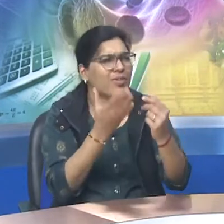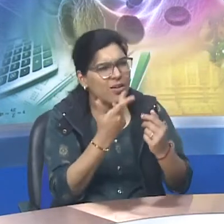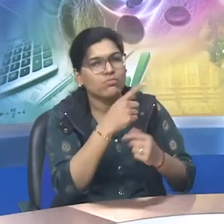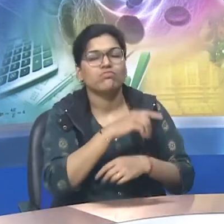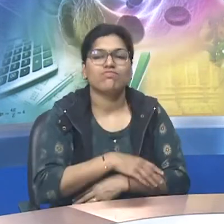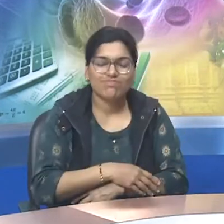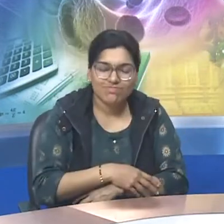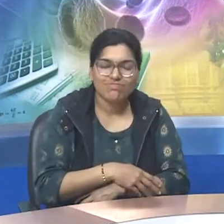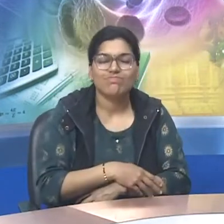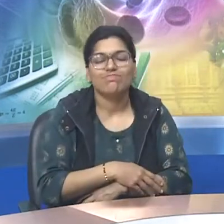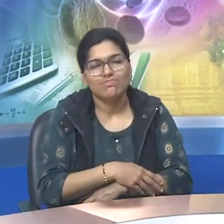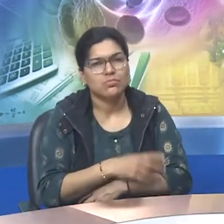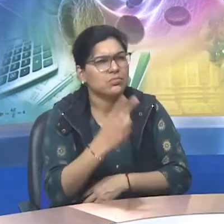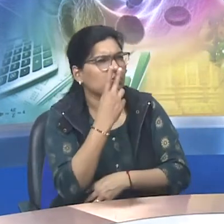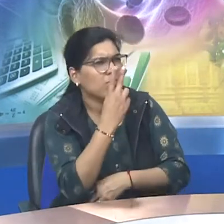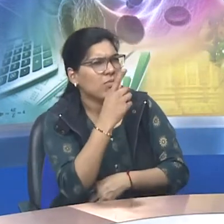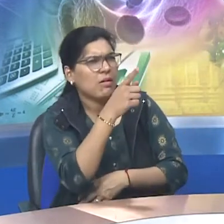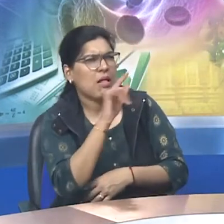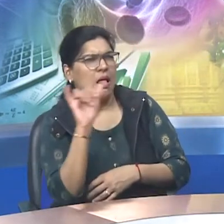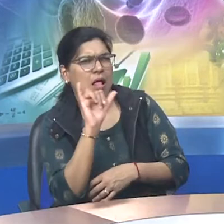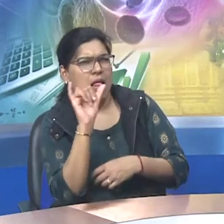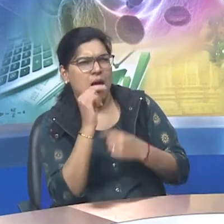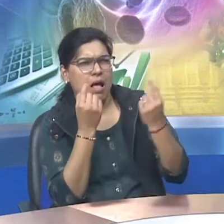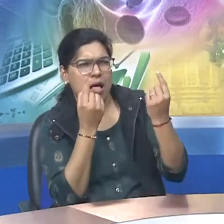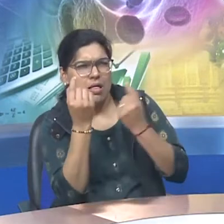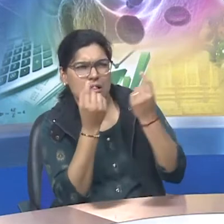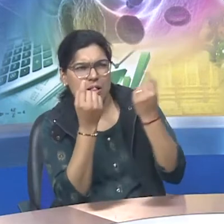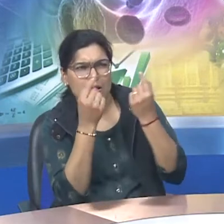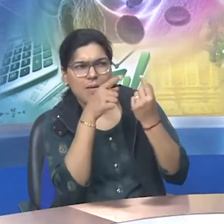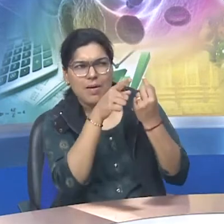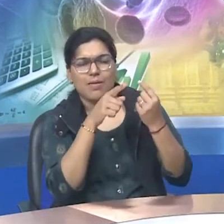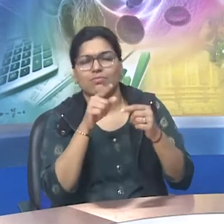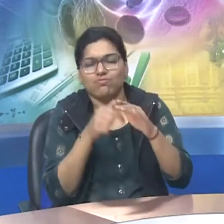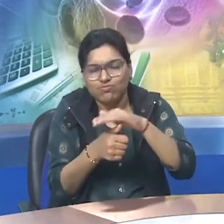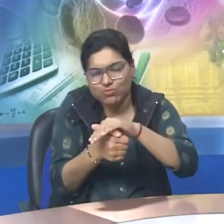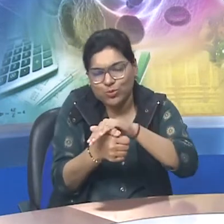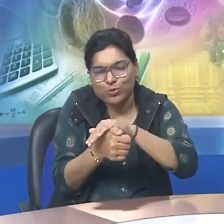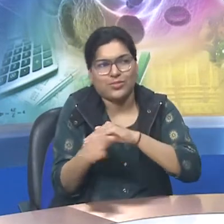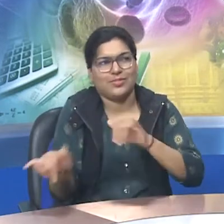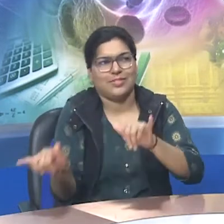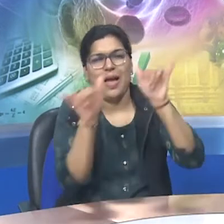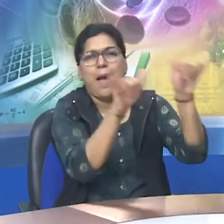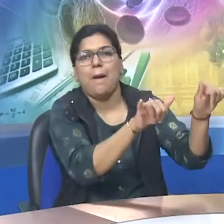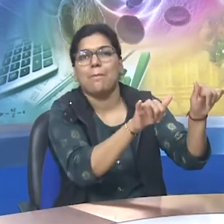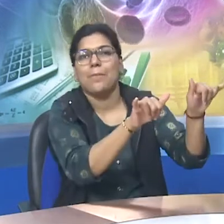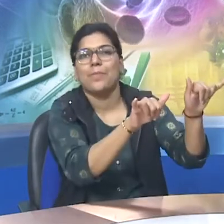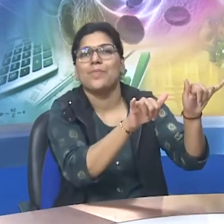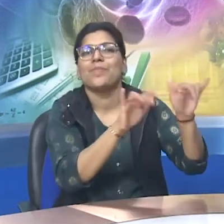tortoise. So here we used as for making comparison.